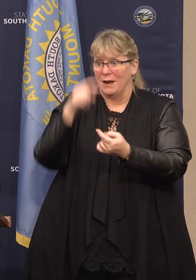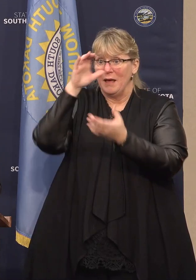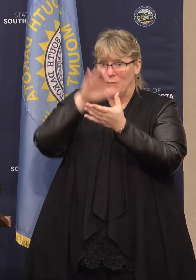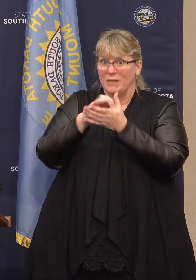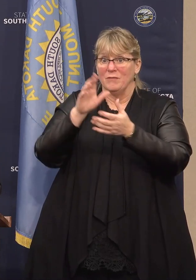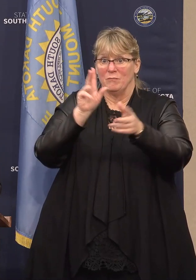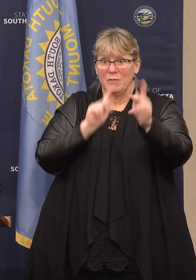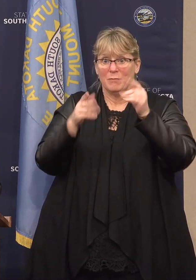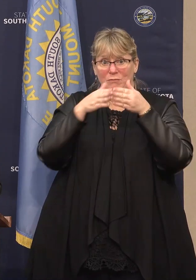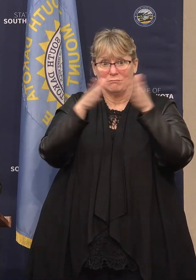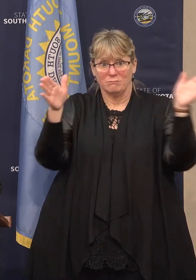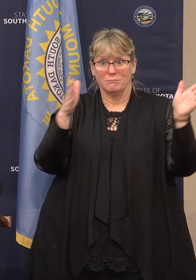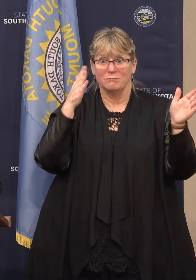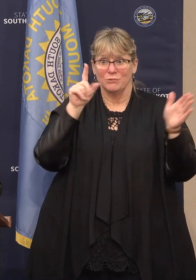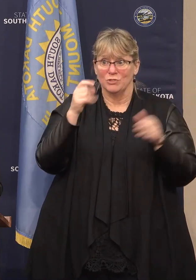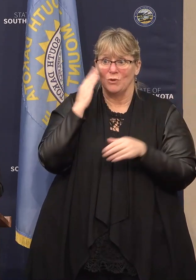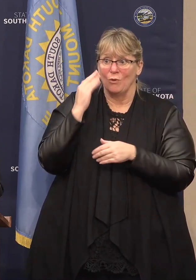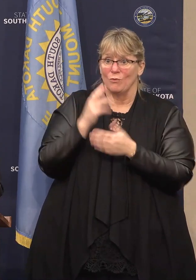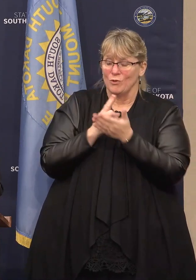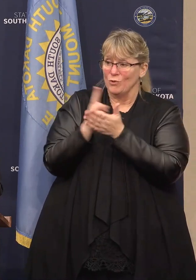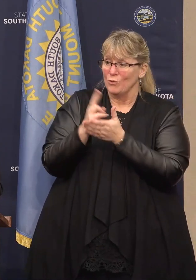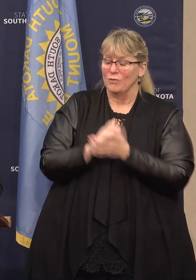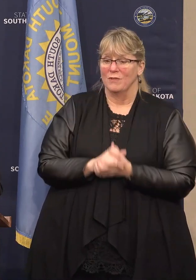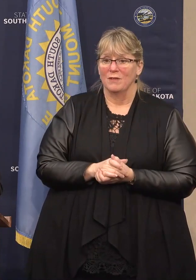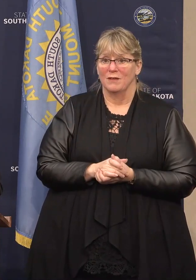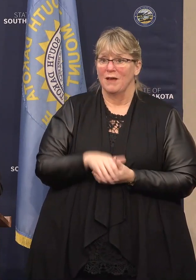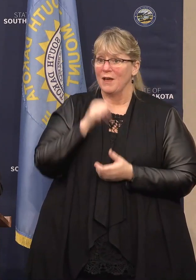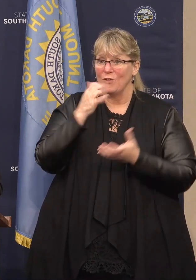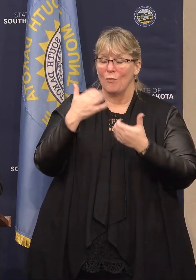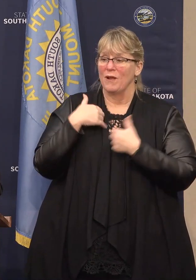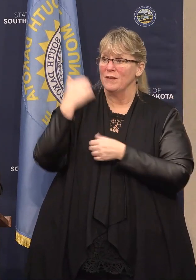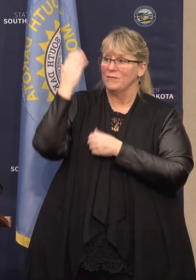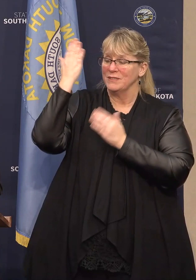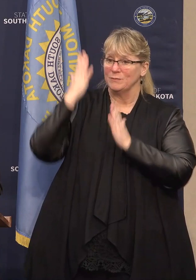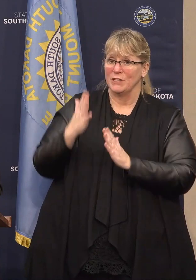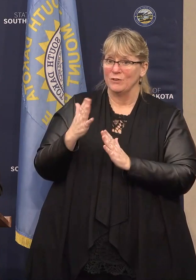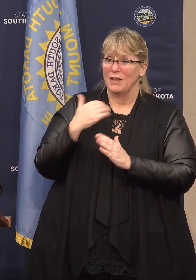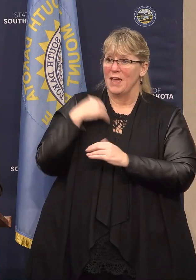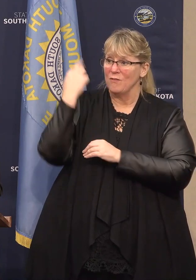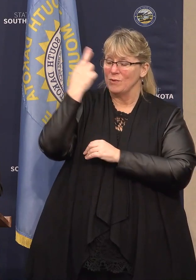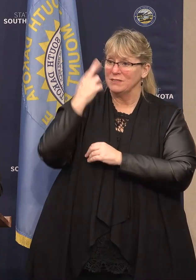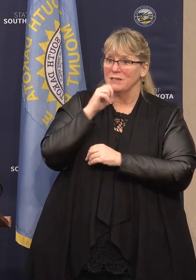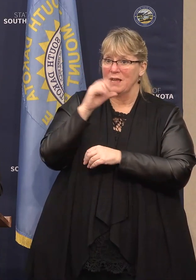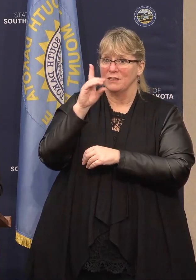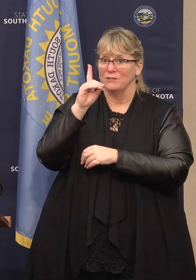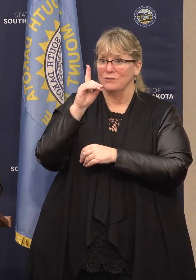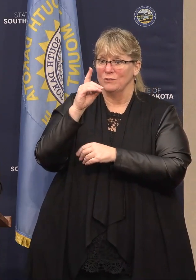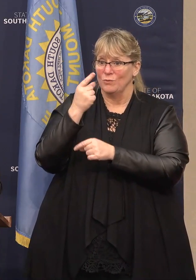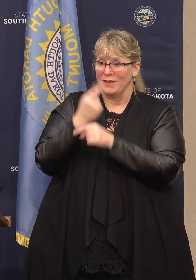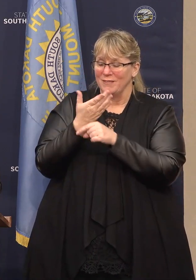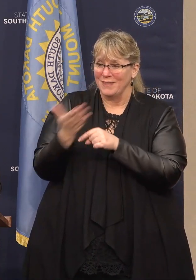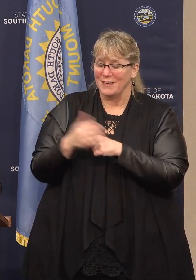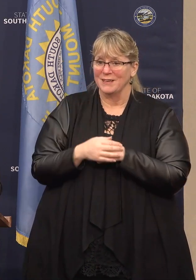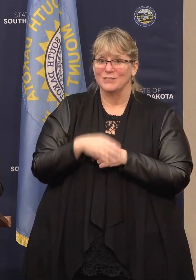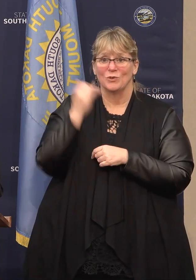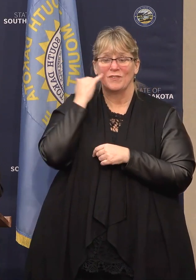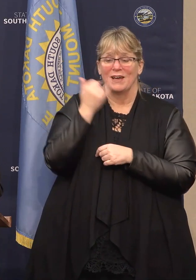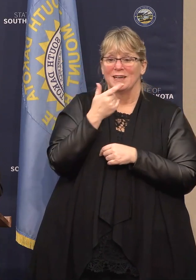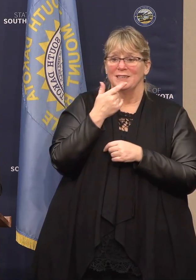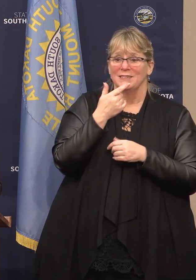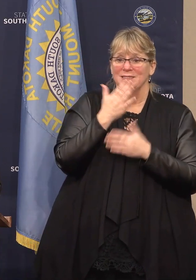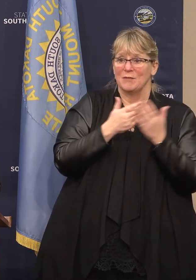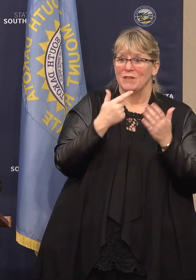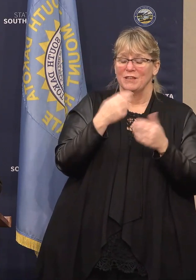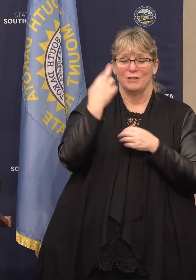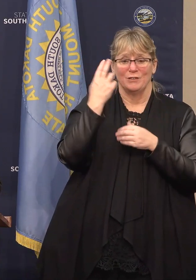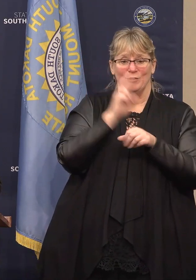public deserves to know the truth, I don't want to give the speaker a reason not to do the right thing. So if I say something and he uses that as